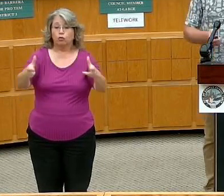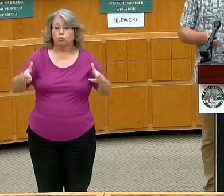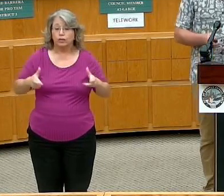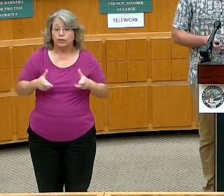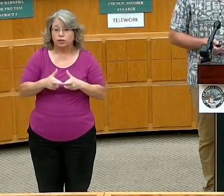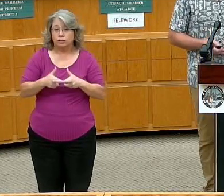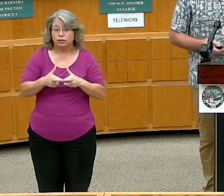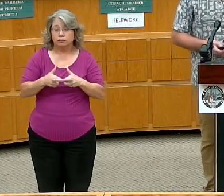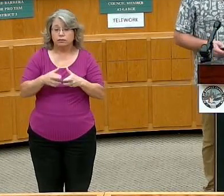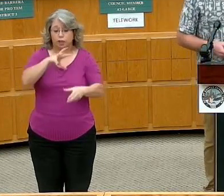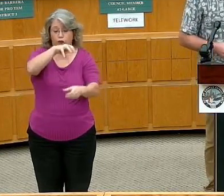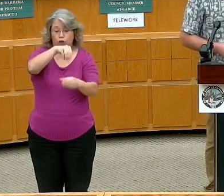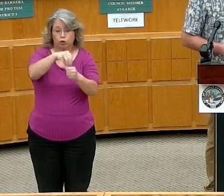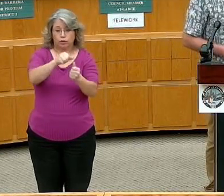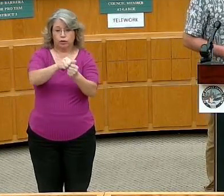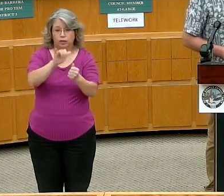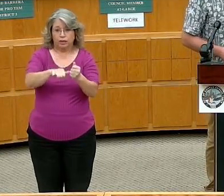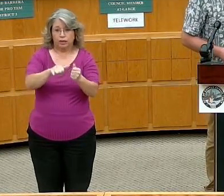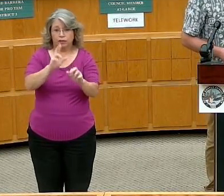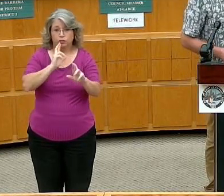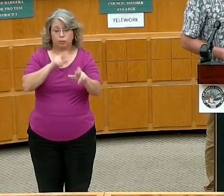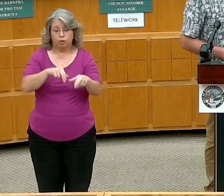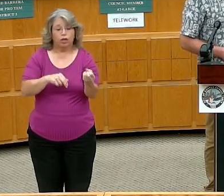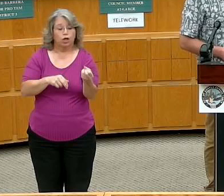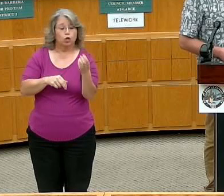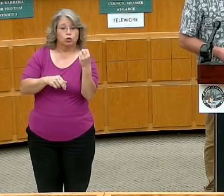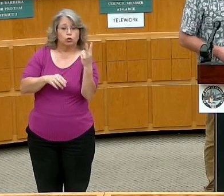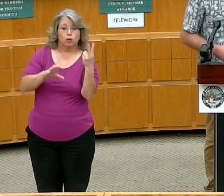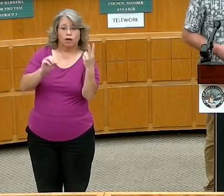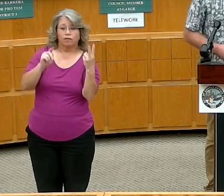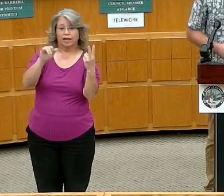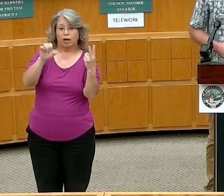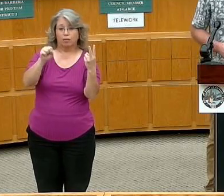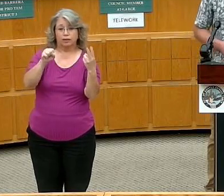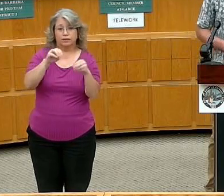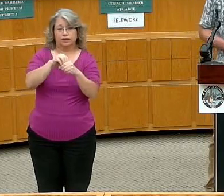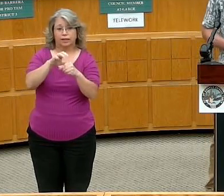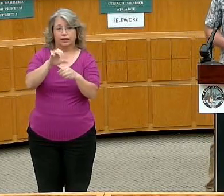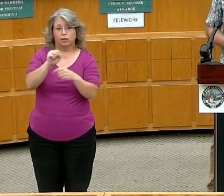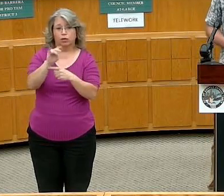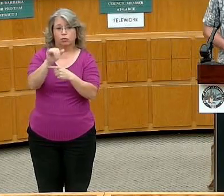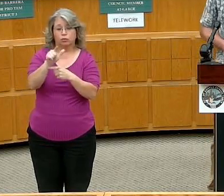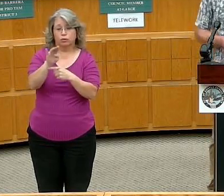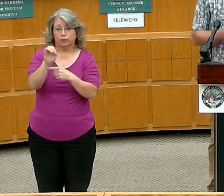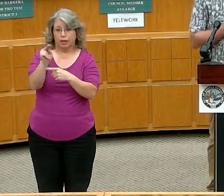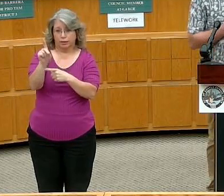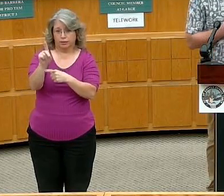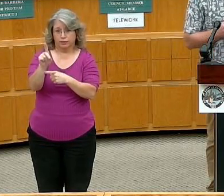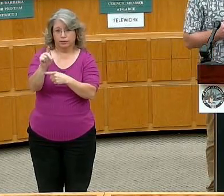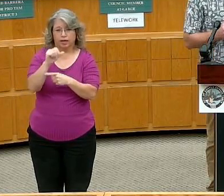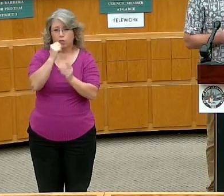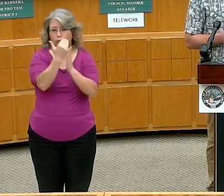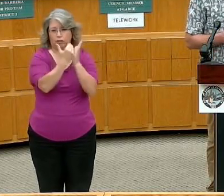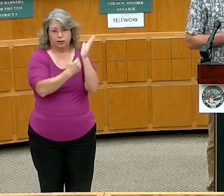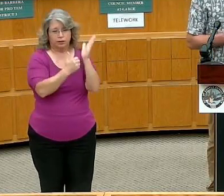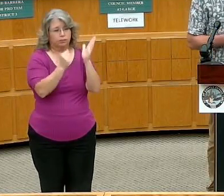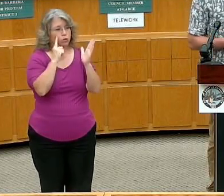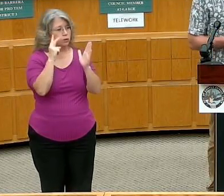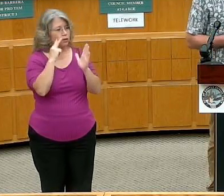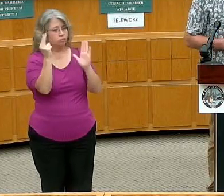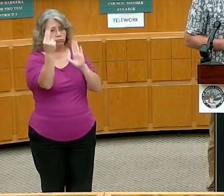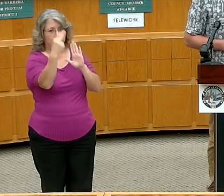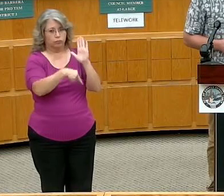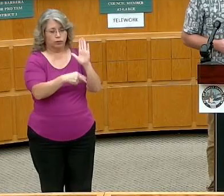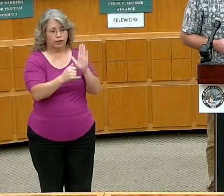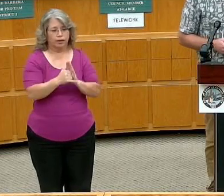report is the Texas Coastal Bend, the 12 counties. I'm not going to list them off, but you can see that there. Probably one